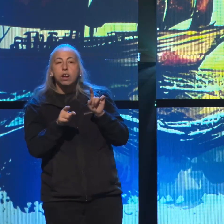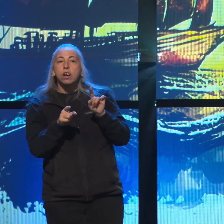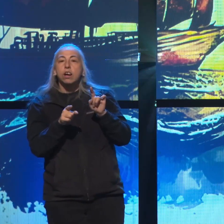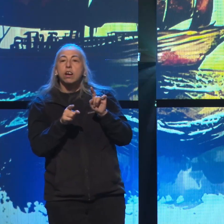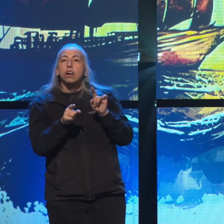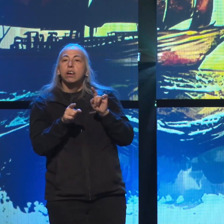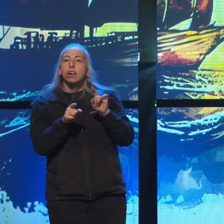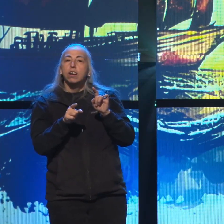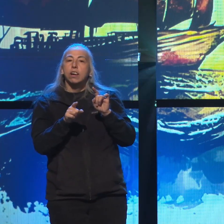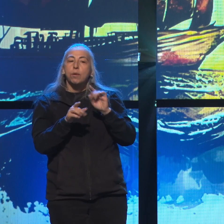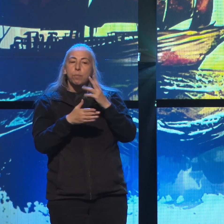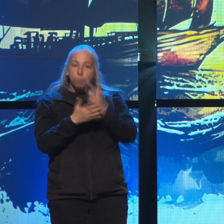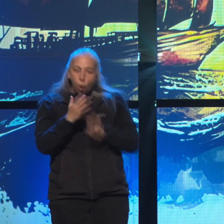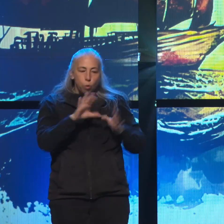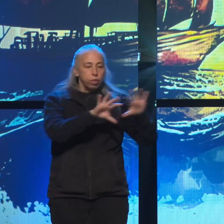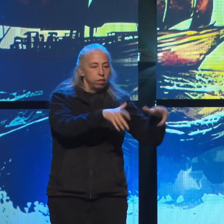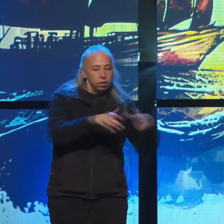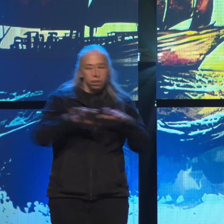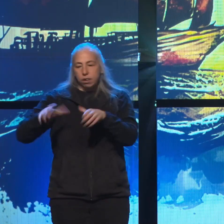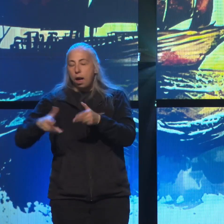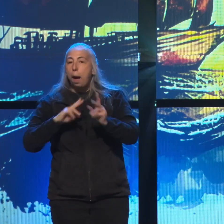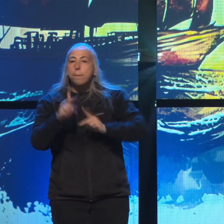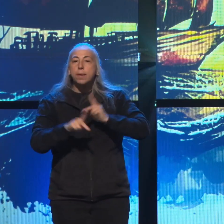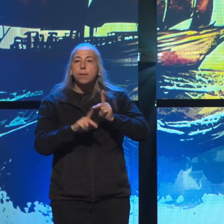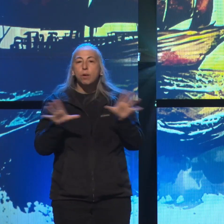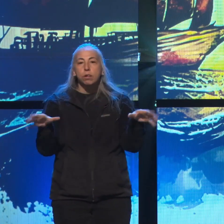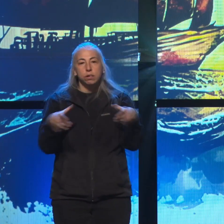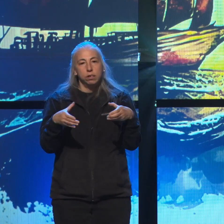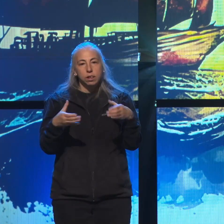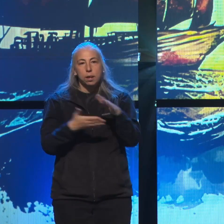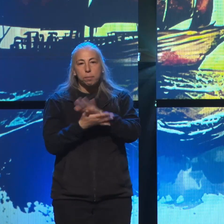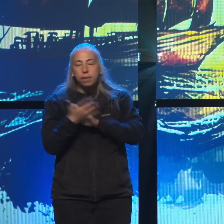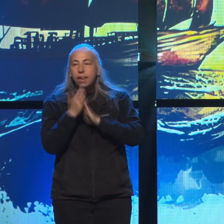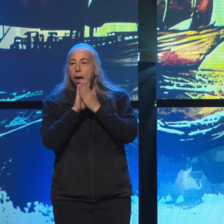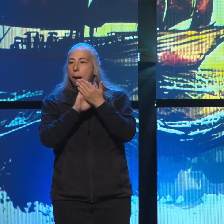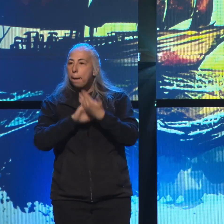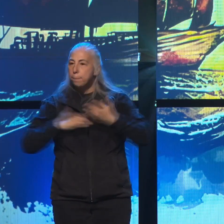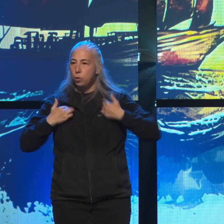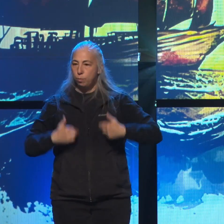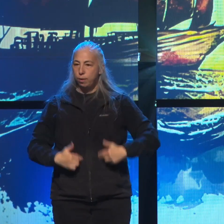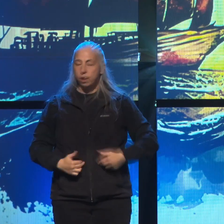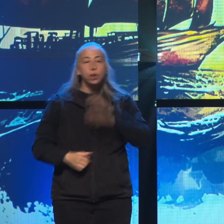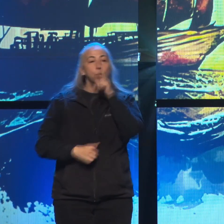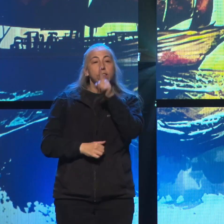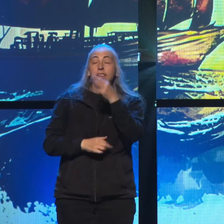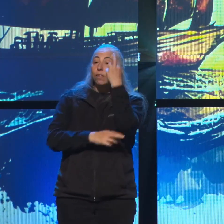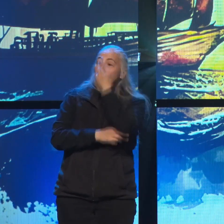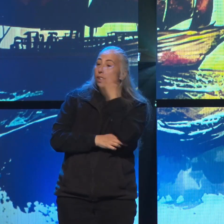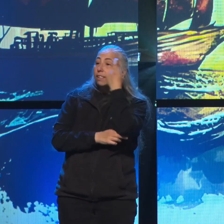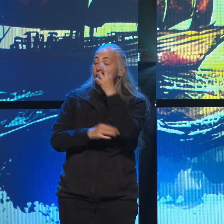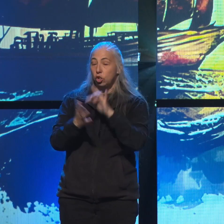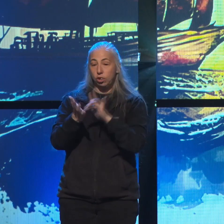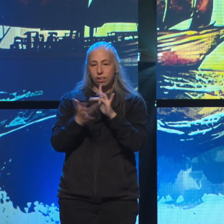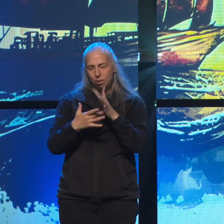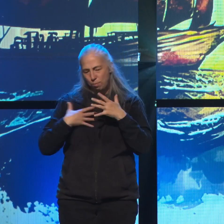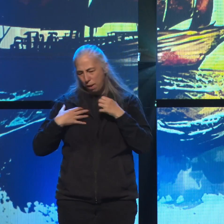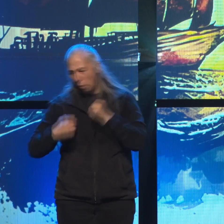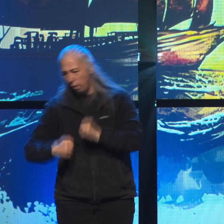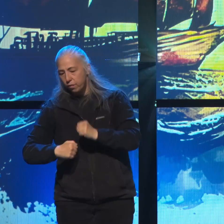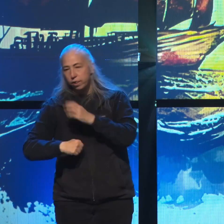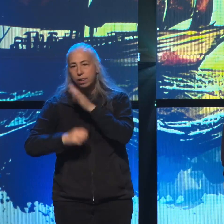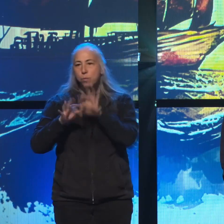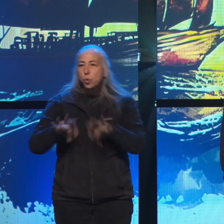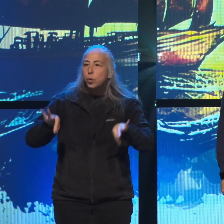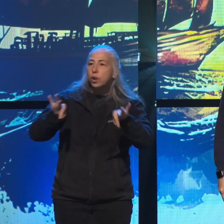dehumanized. I actually believe that what makes Jesus so powerful and so important is because he did live a contrarian life,